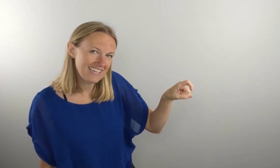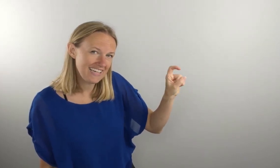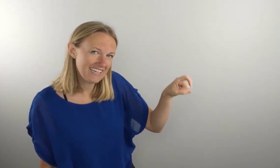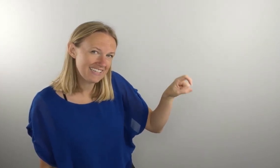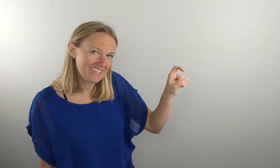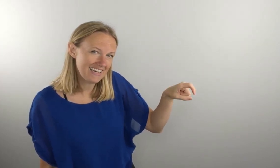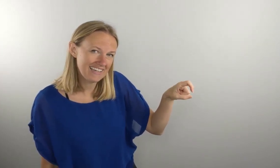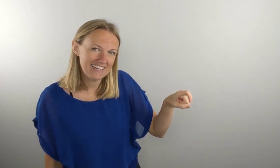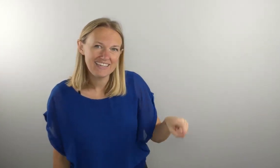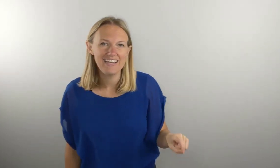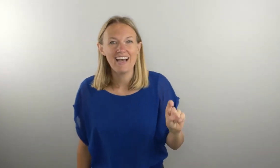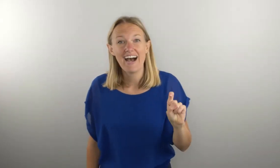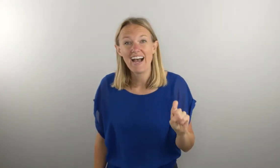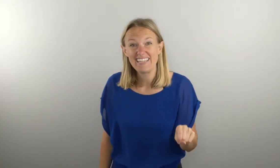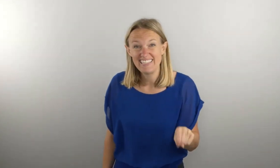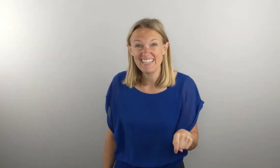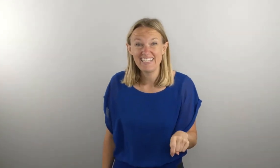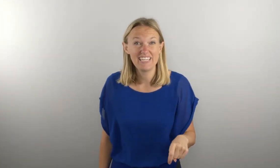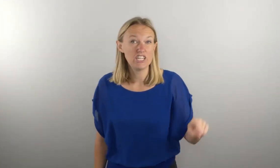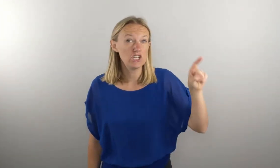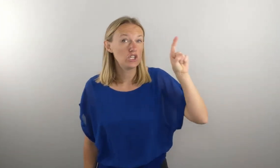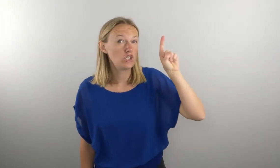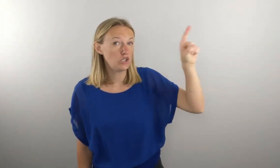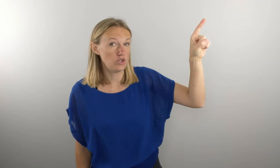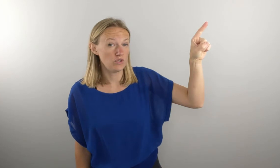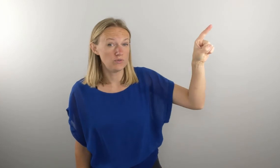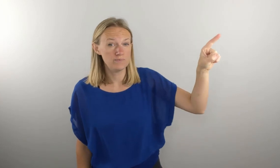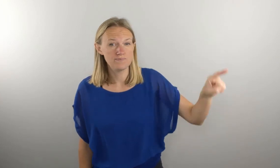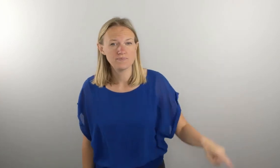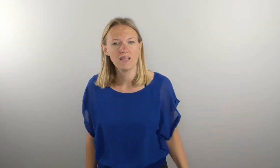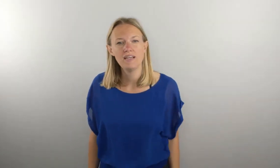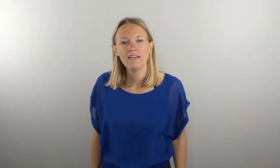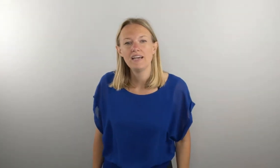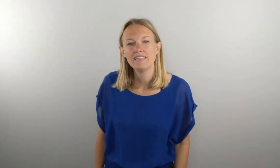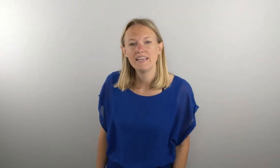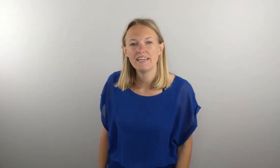need, okay? I need you. And then,